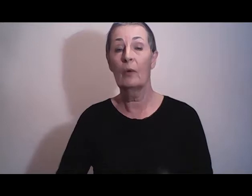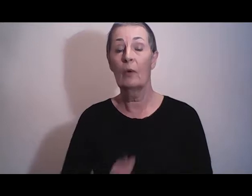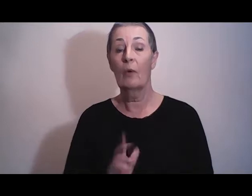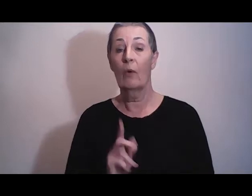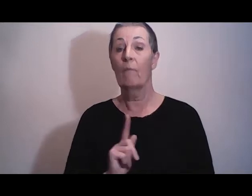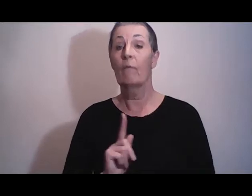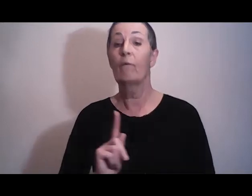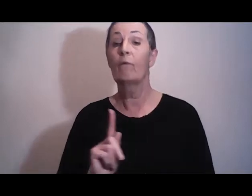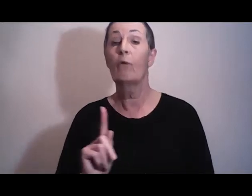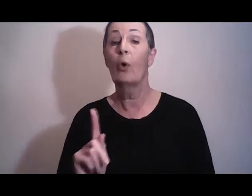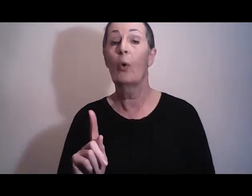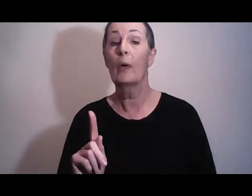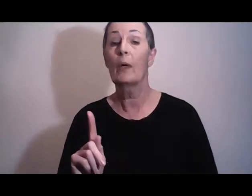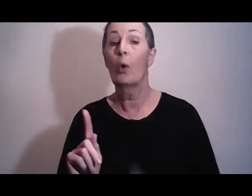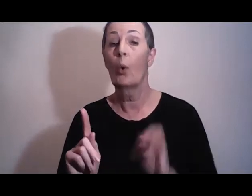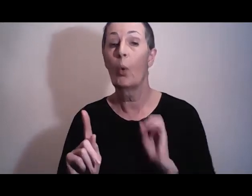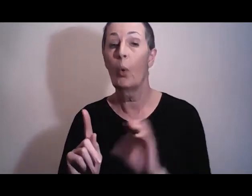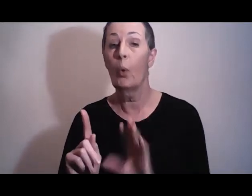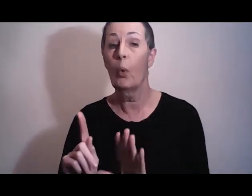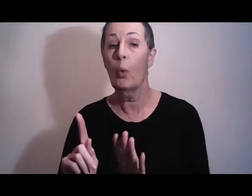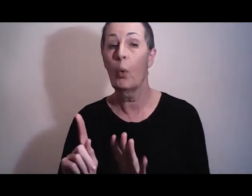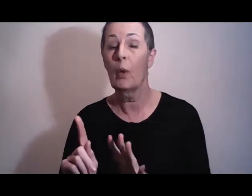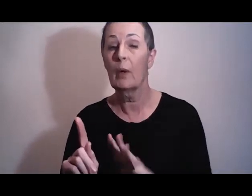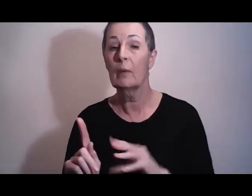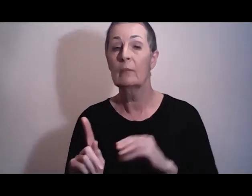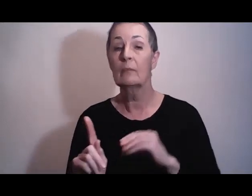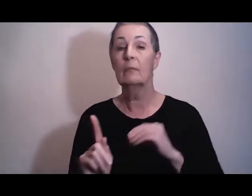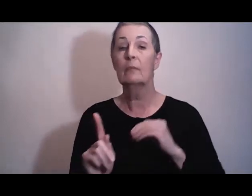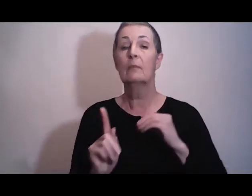forward and breathing in as you open the chest.